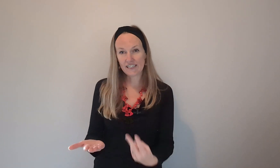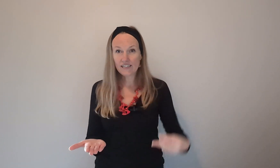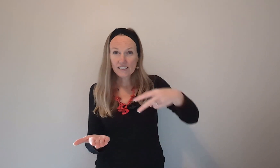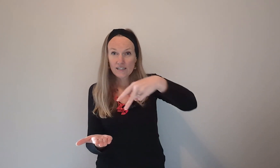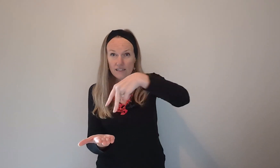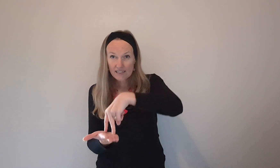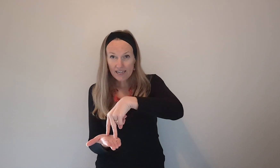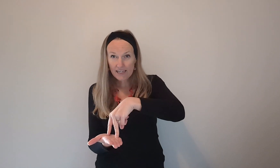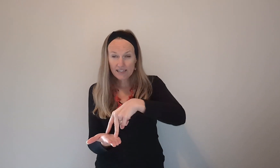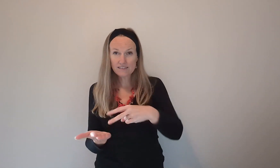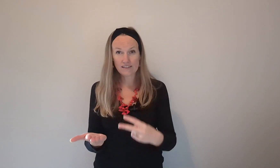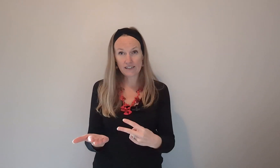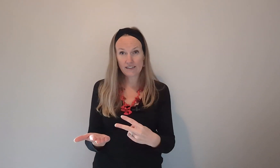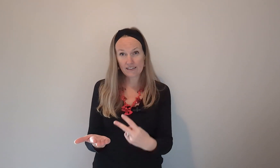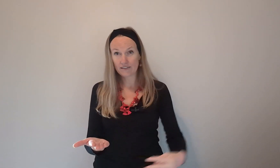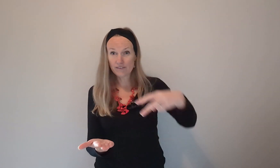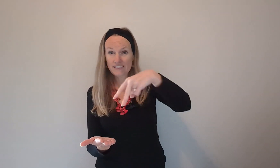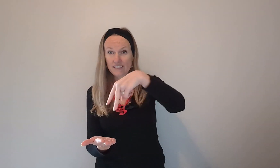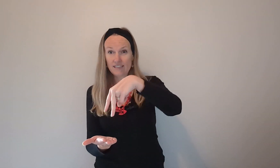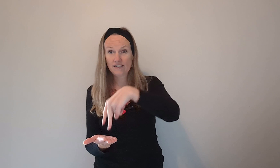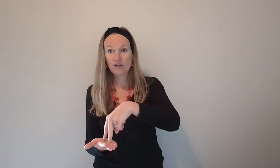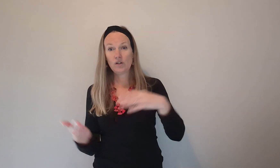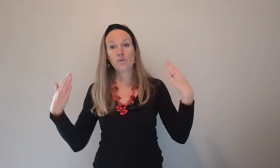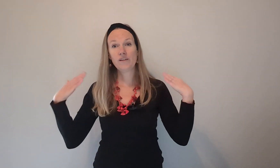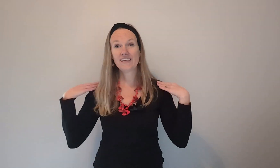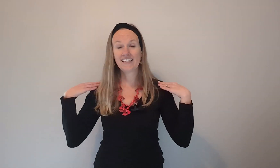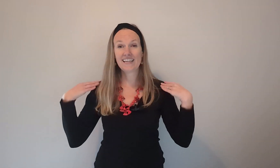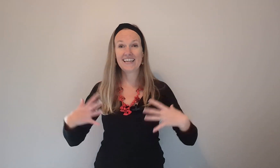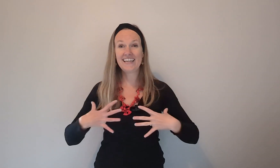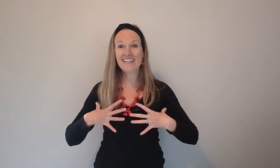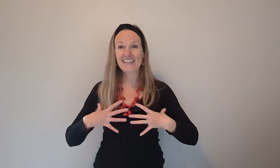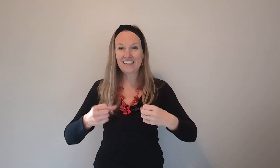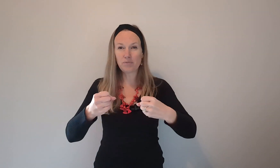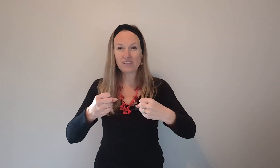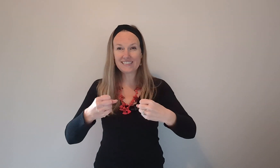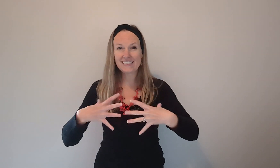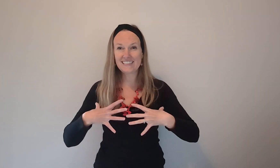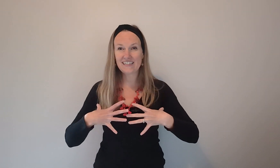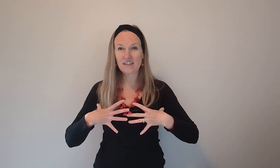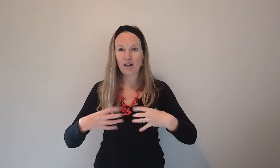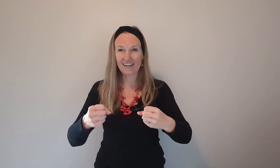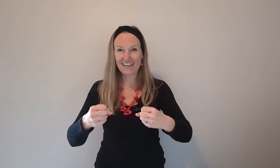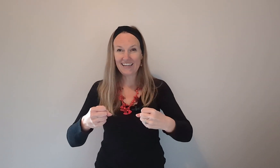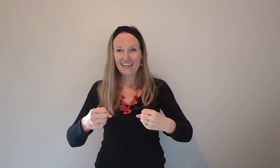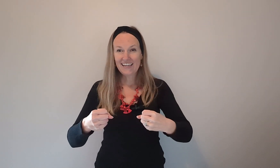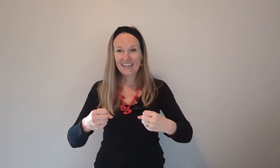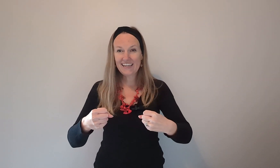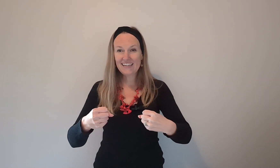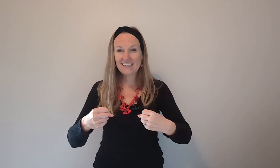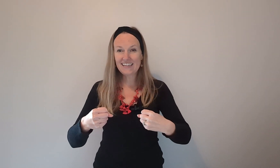risen, okay, so here, and then risen with healing. You're pulling sickness out of your body.